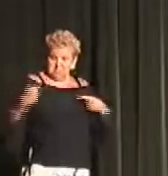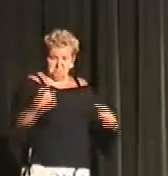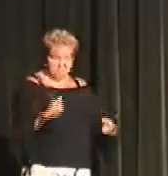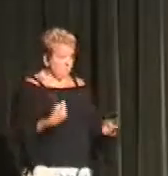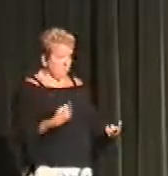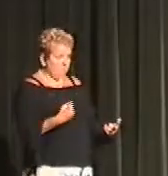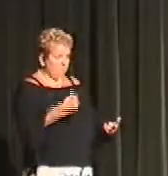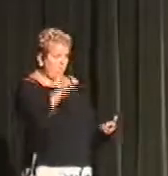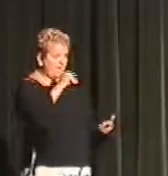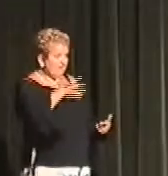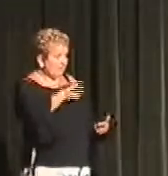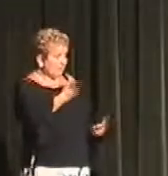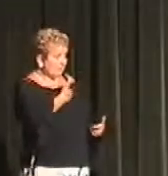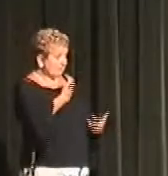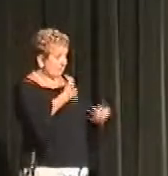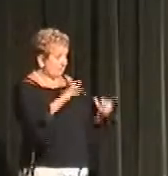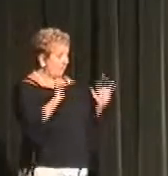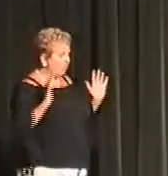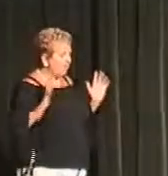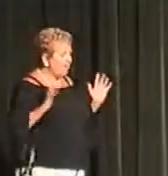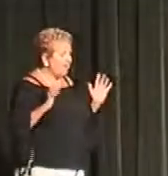I thought if there's a